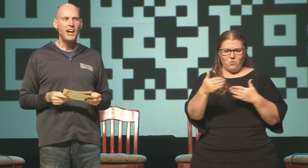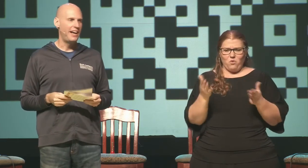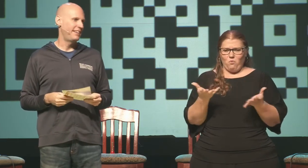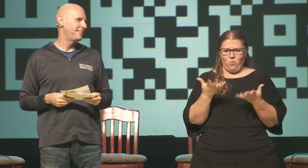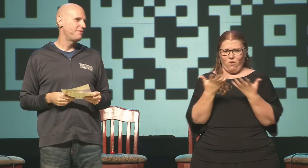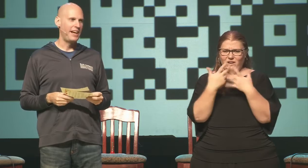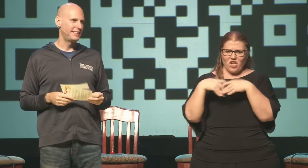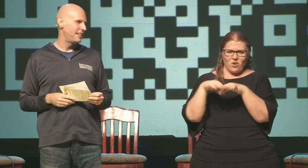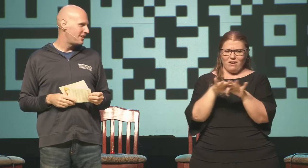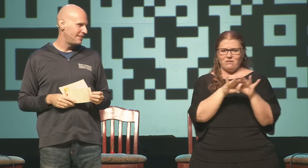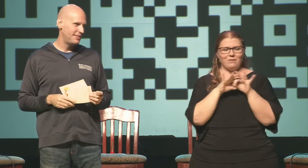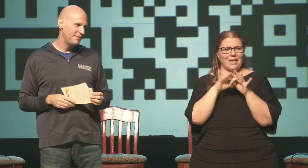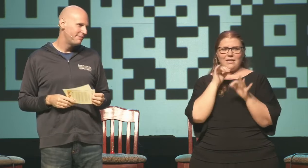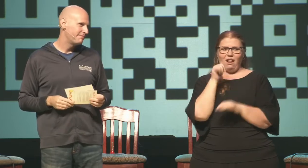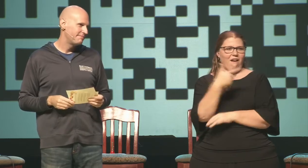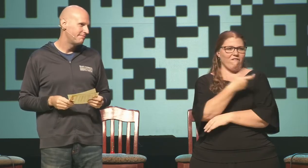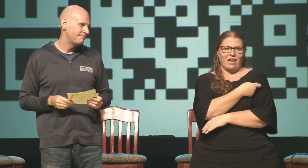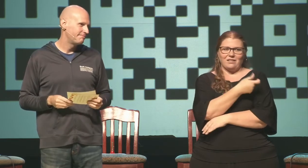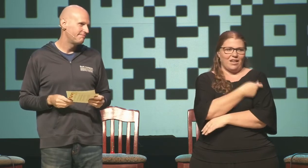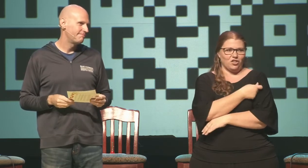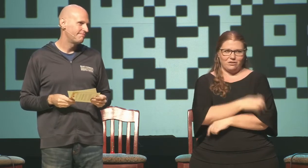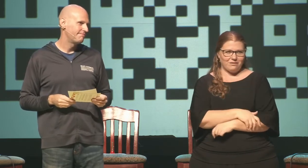is not vaccinations.